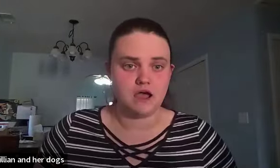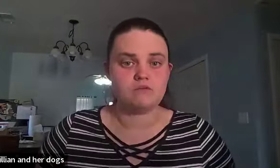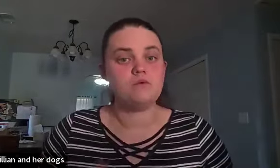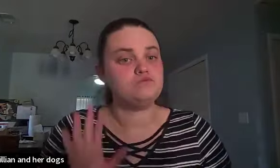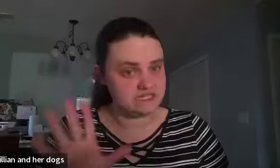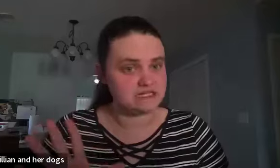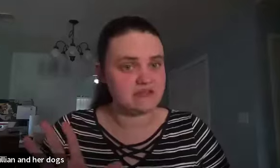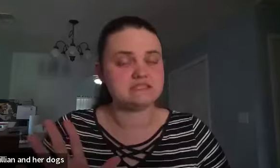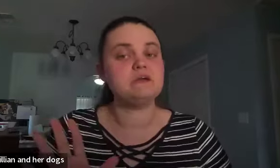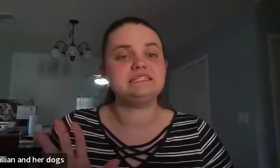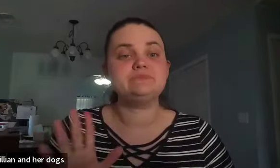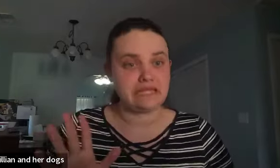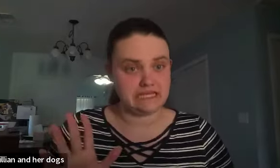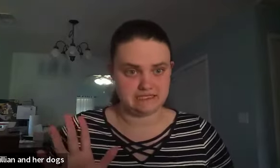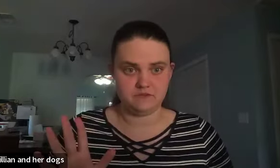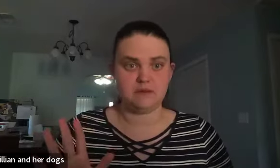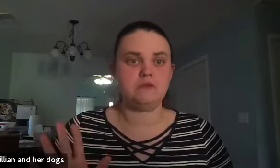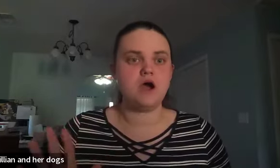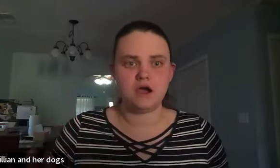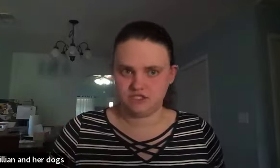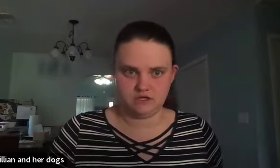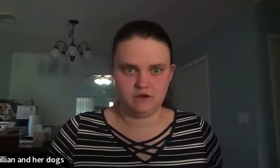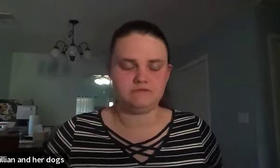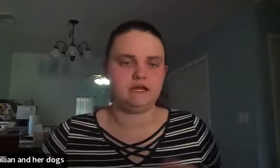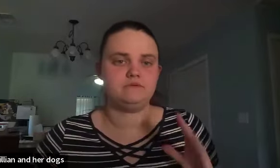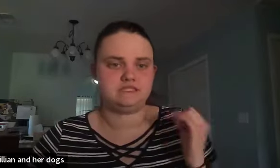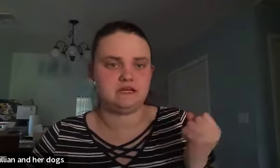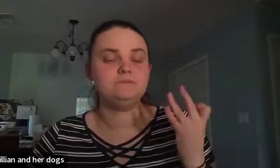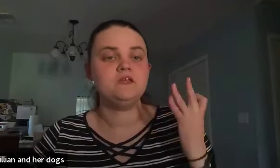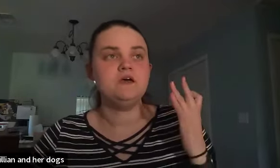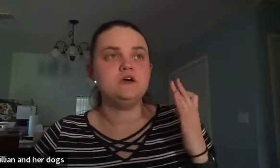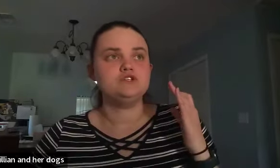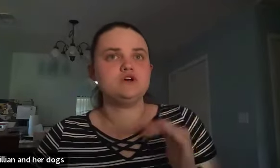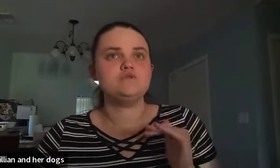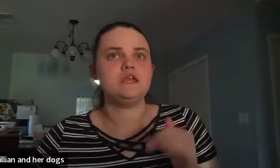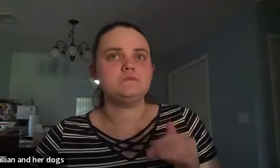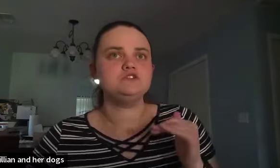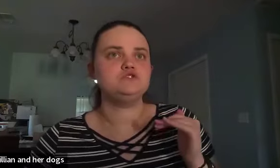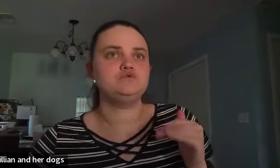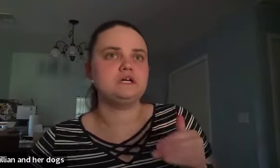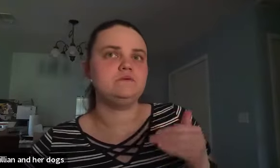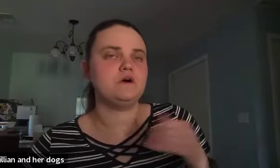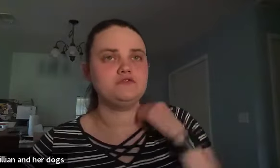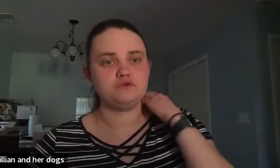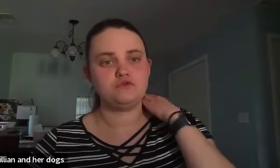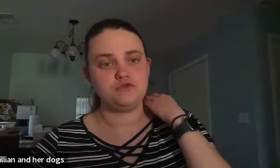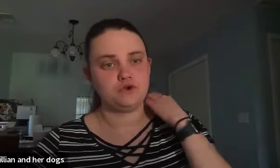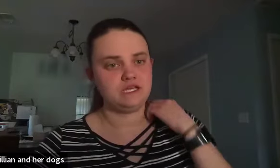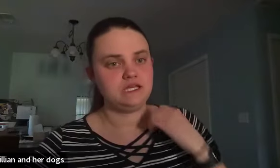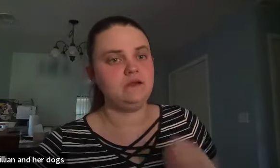now. Reason I say this, I'm explaining something. I'm not starting off right now with signing. So the numbers 21 through 30